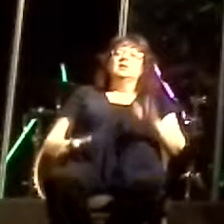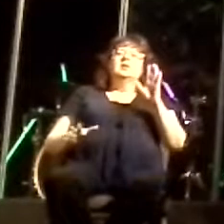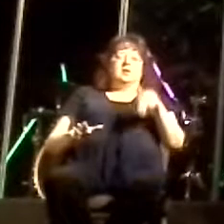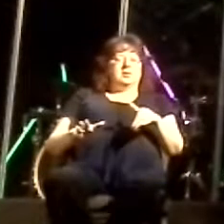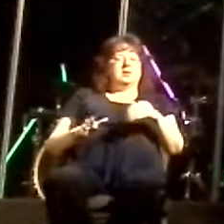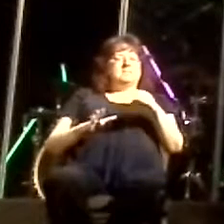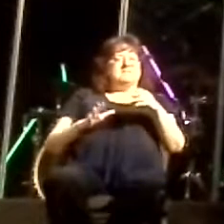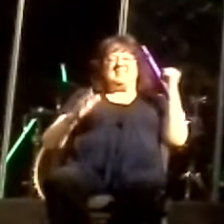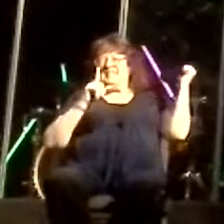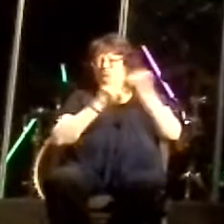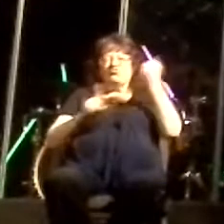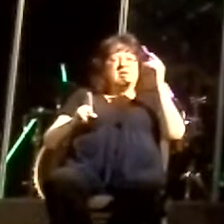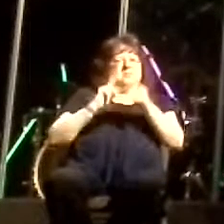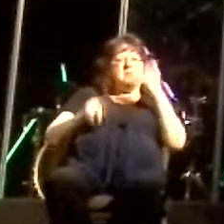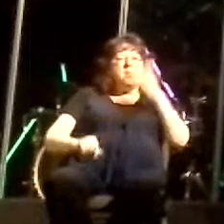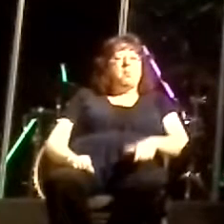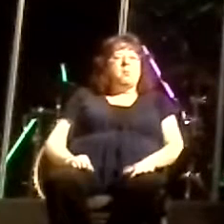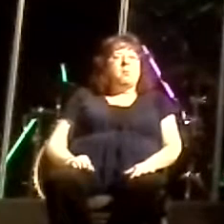He's going to deceive people.